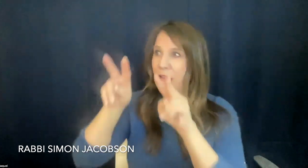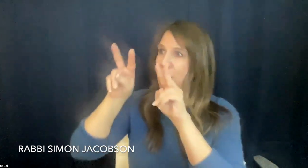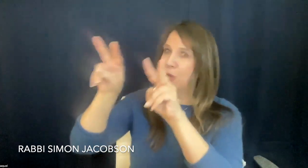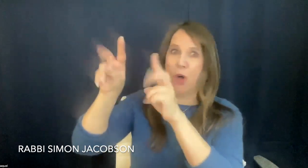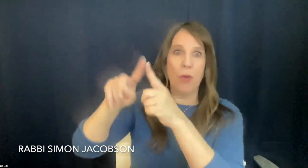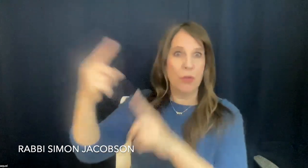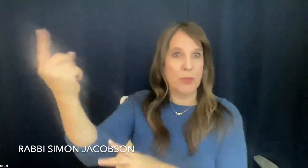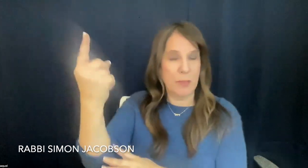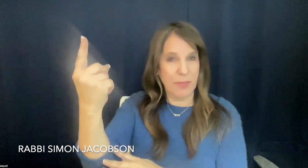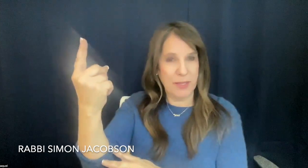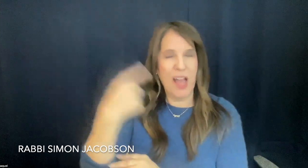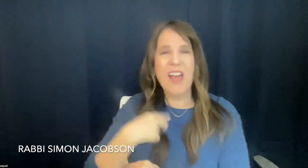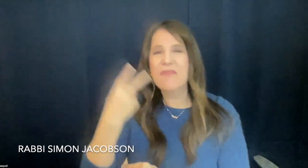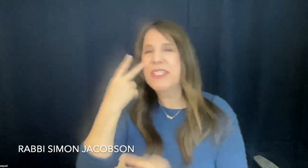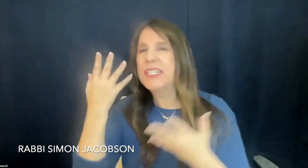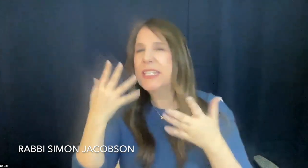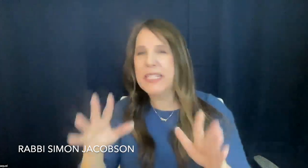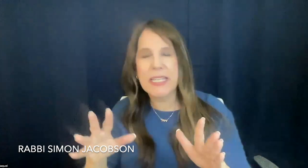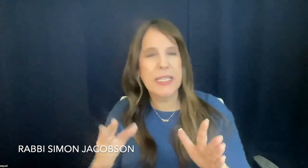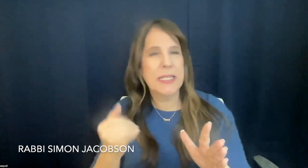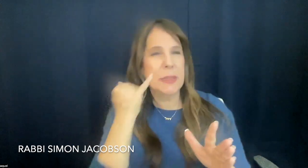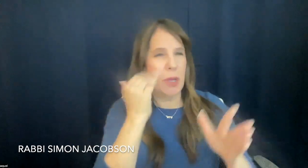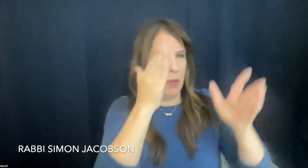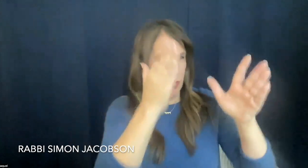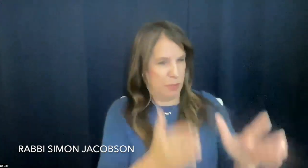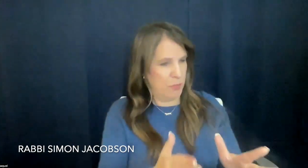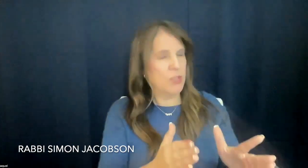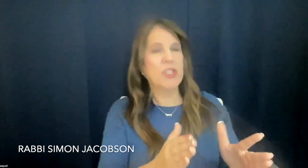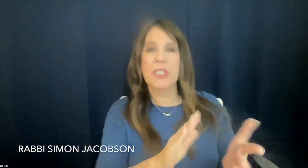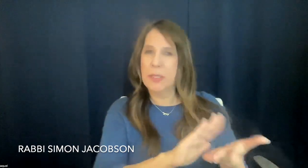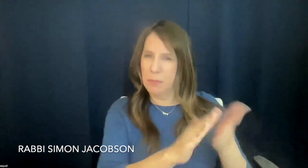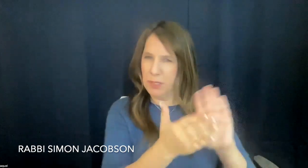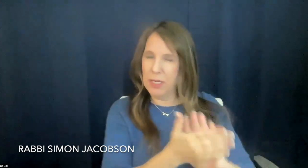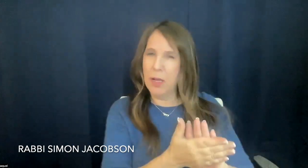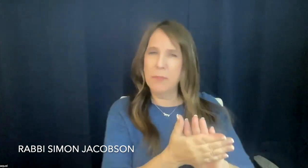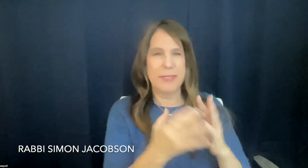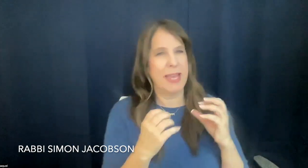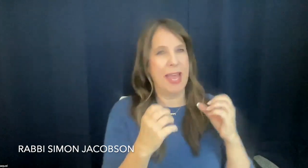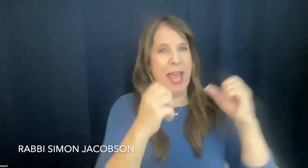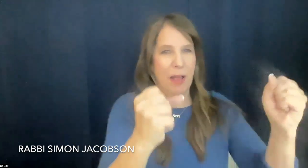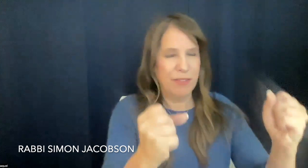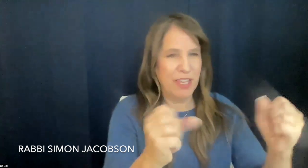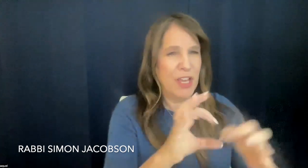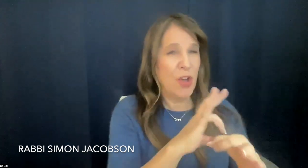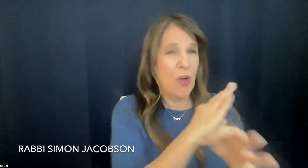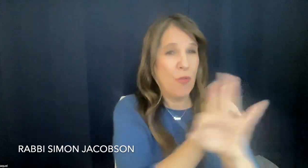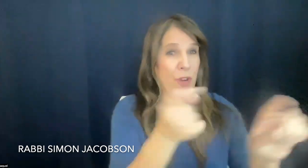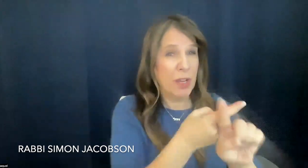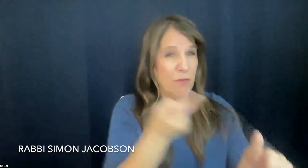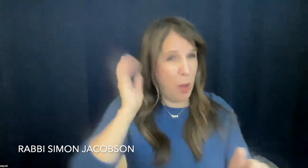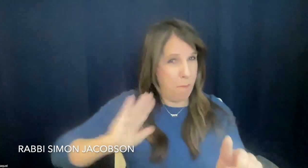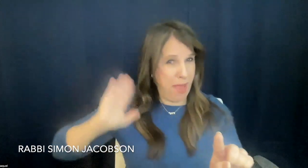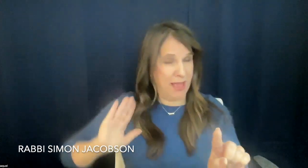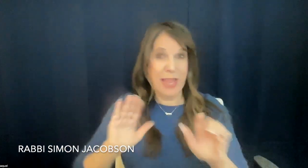any therapy, in any healing situation where you really help somebody free themselves from the past, it's